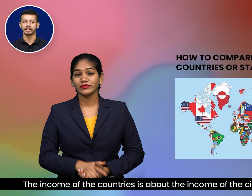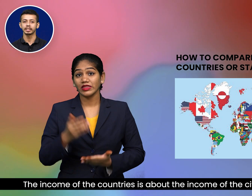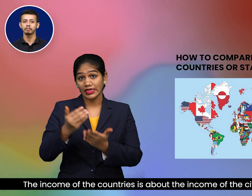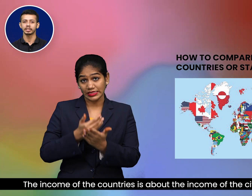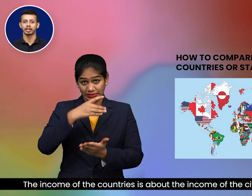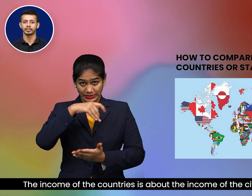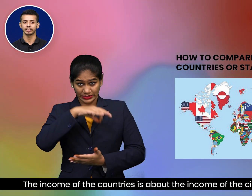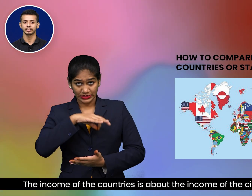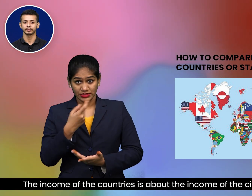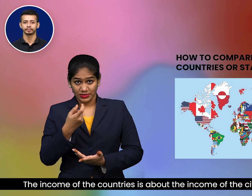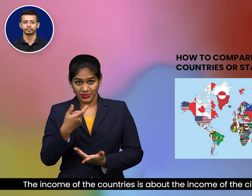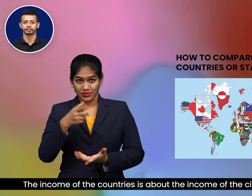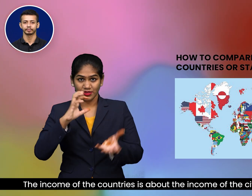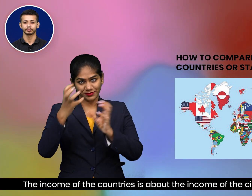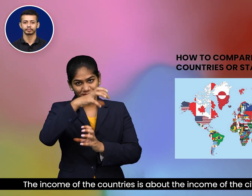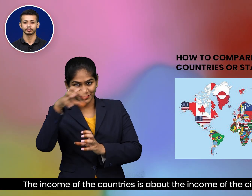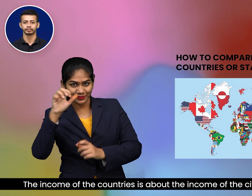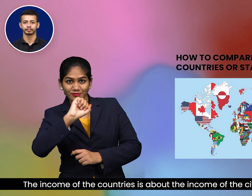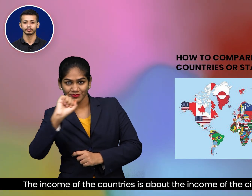The income of the countries